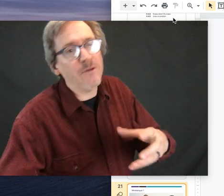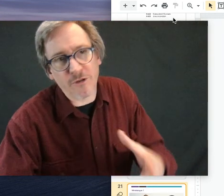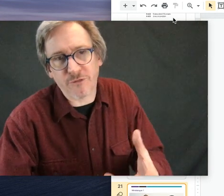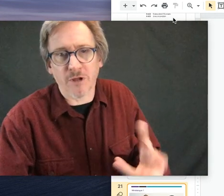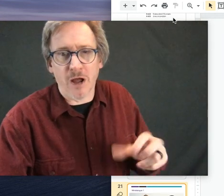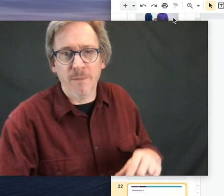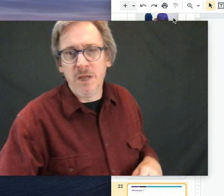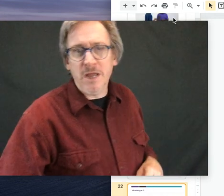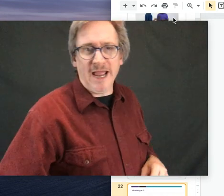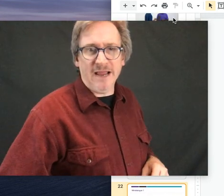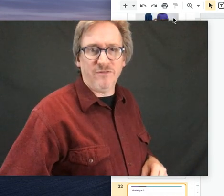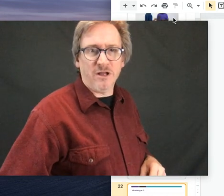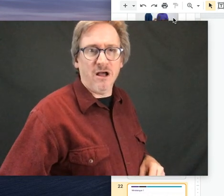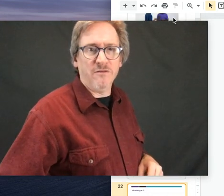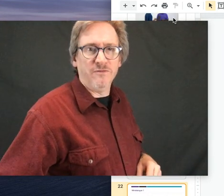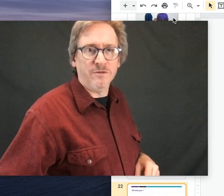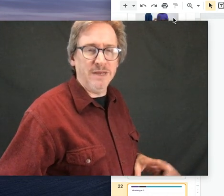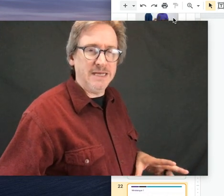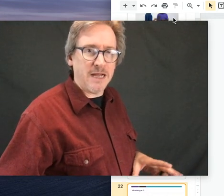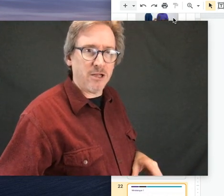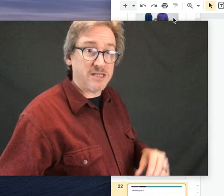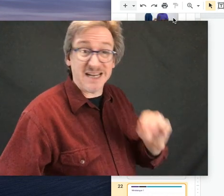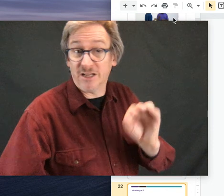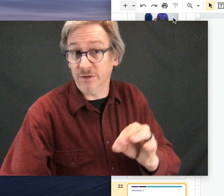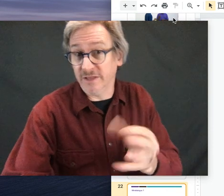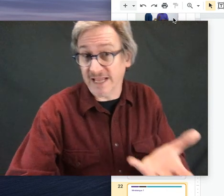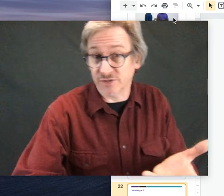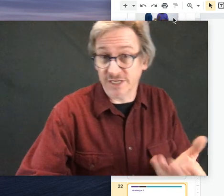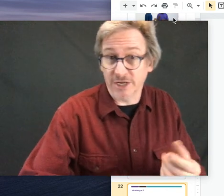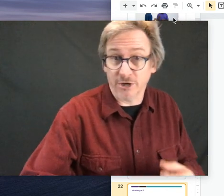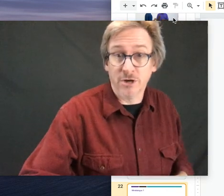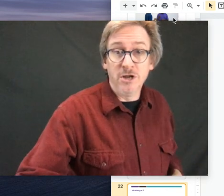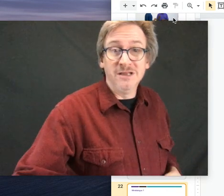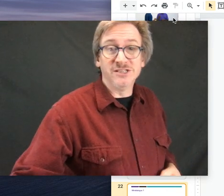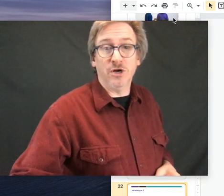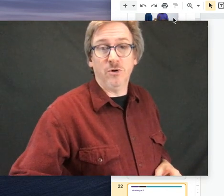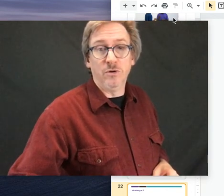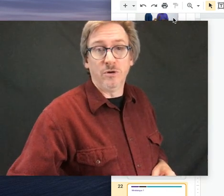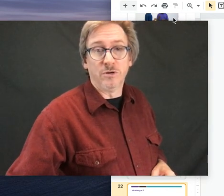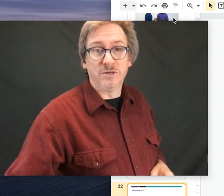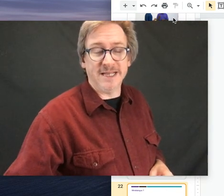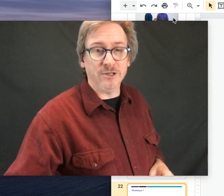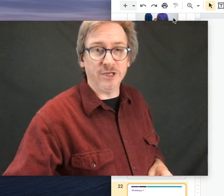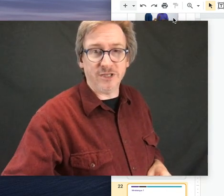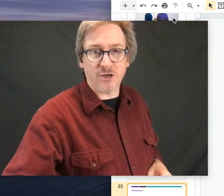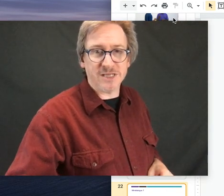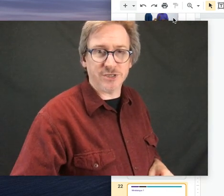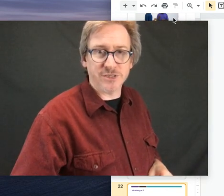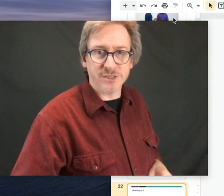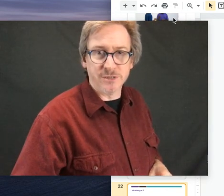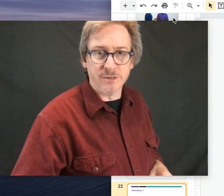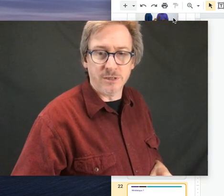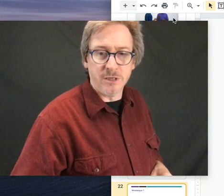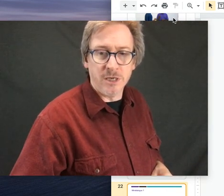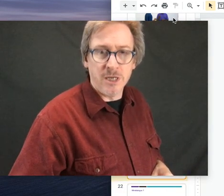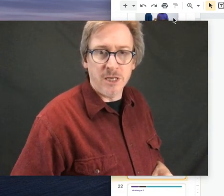then there are a handful of mini dialogues, and I included the answers in here. So take a look at the